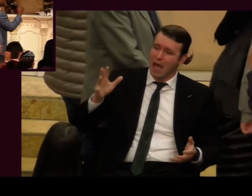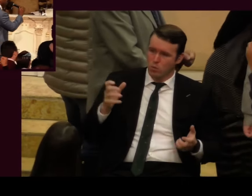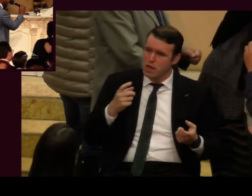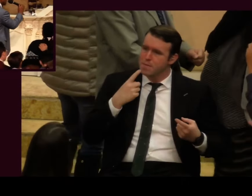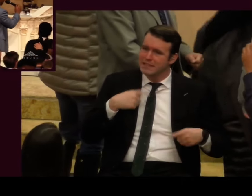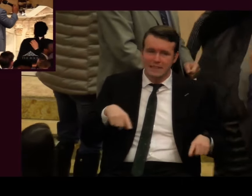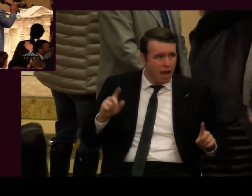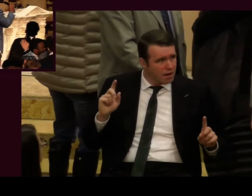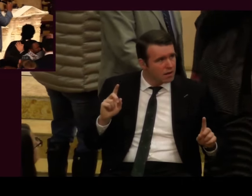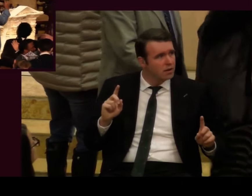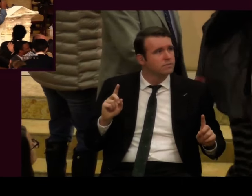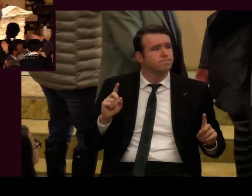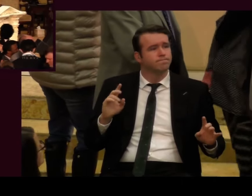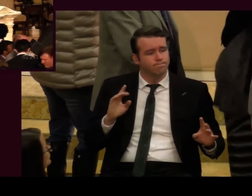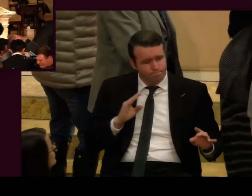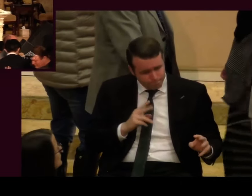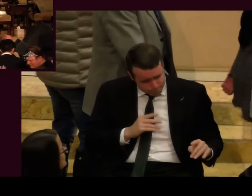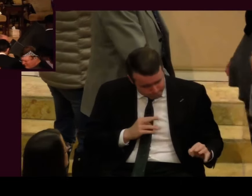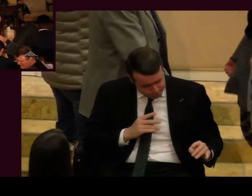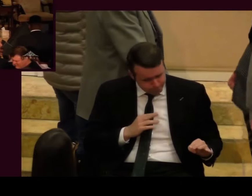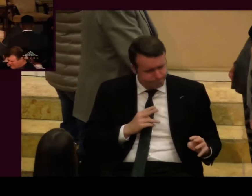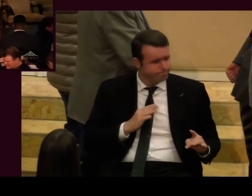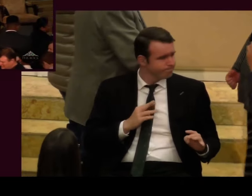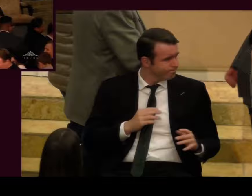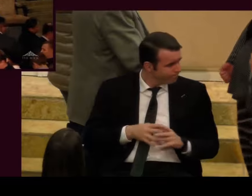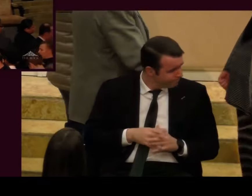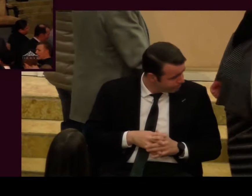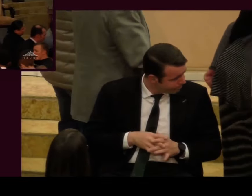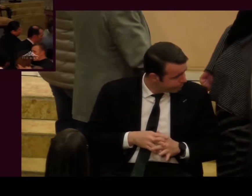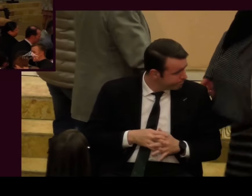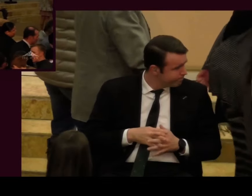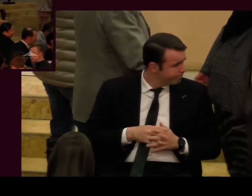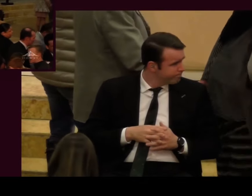be done.